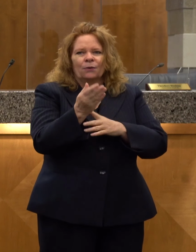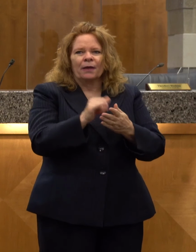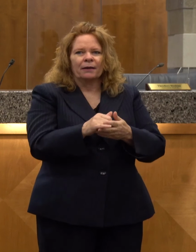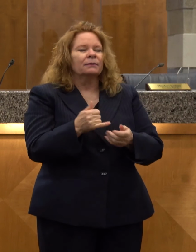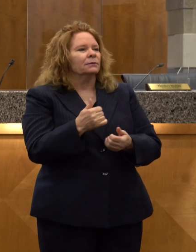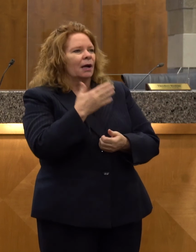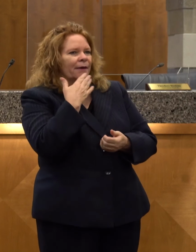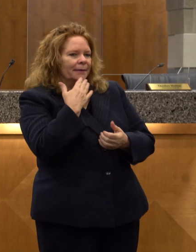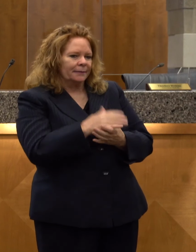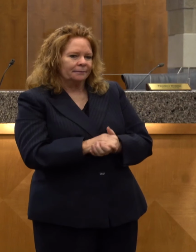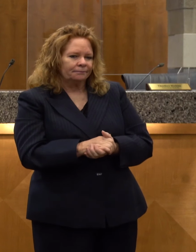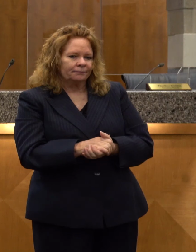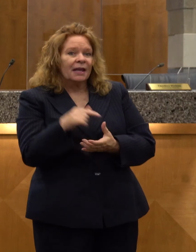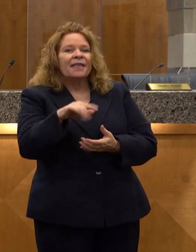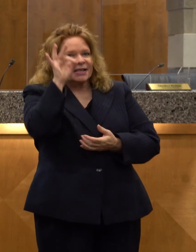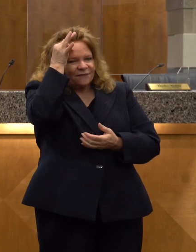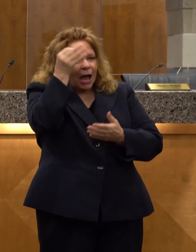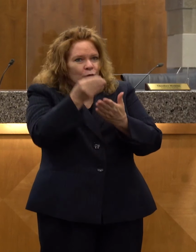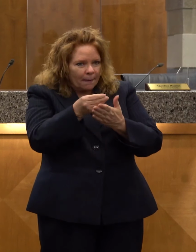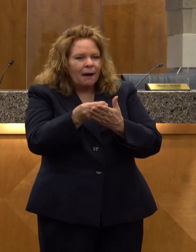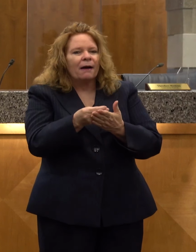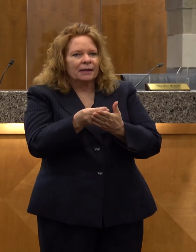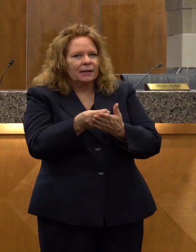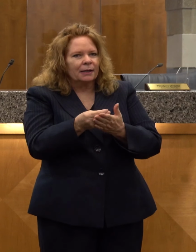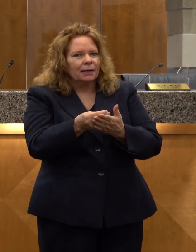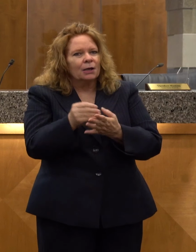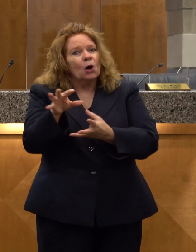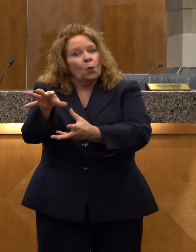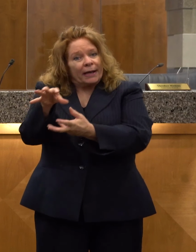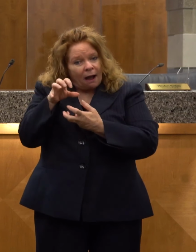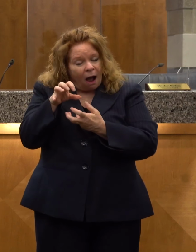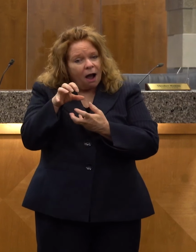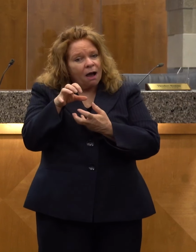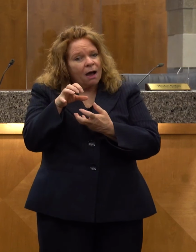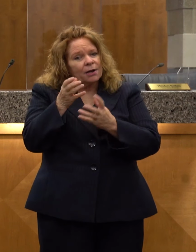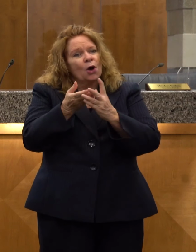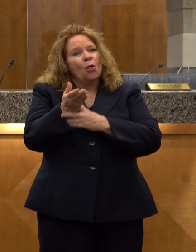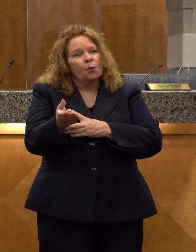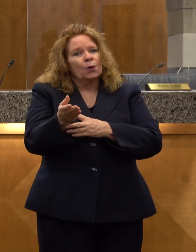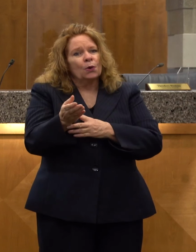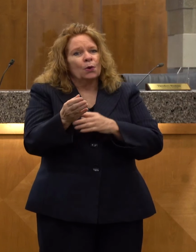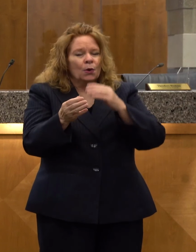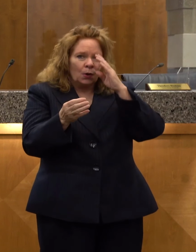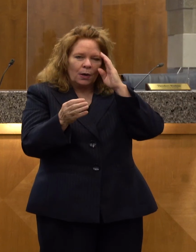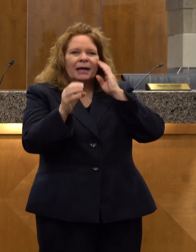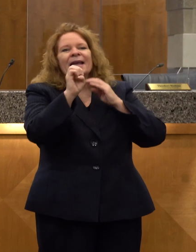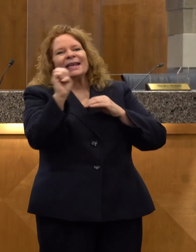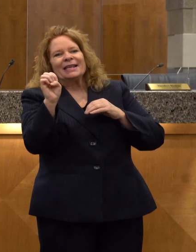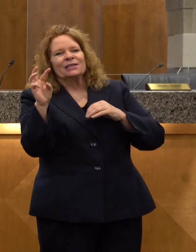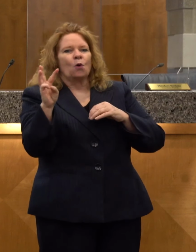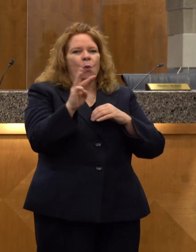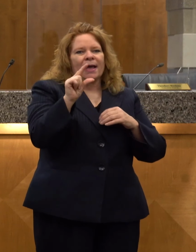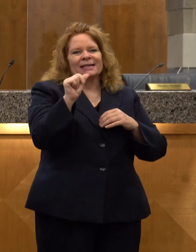Okay. Yeah, so this is federal money that we access through the East West Gateway's